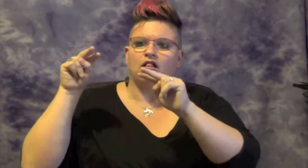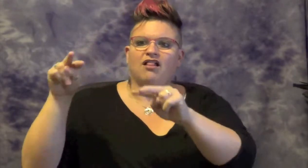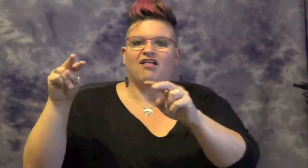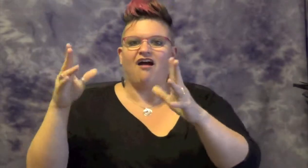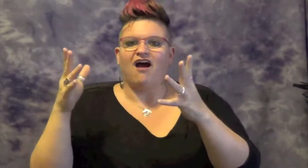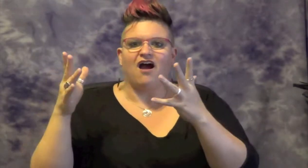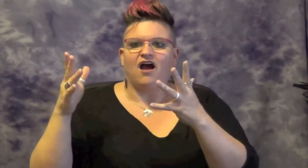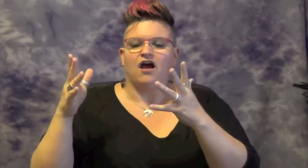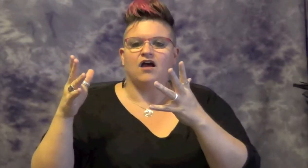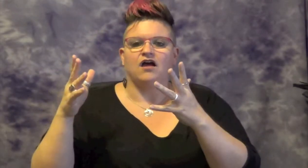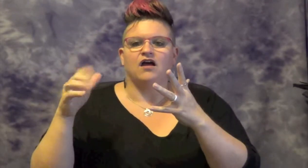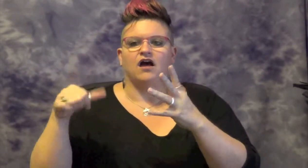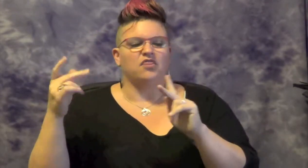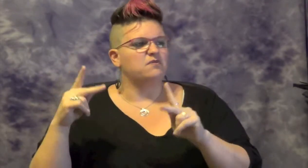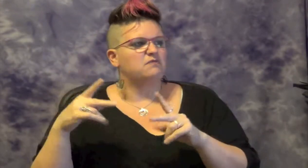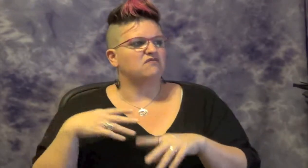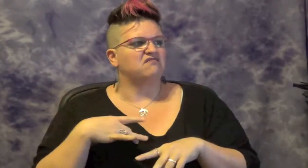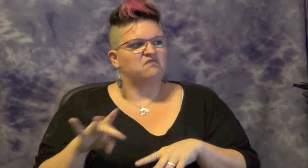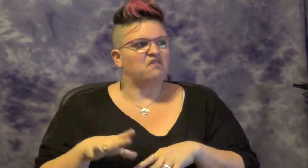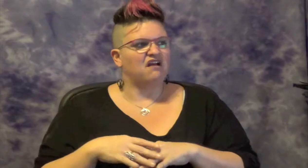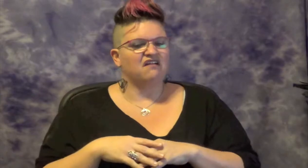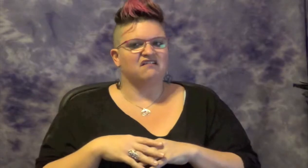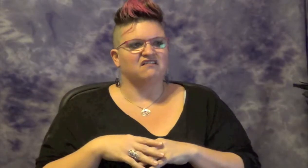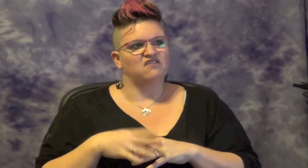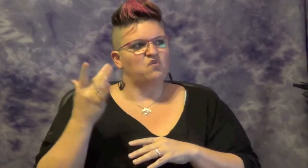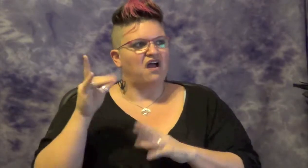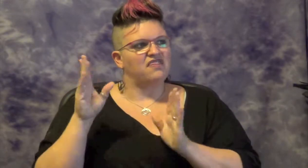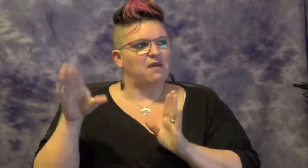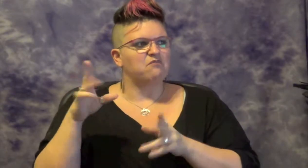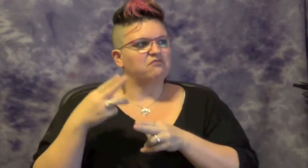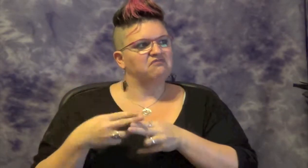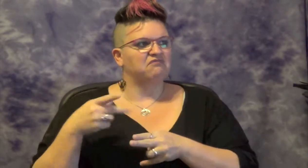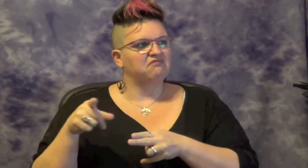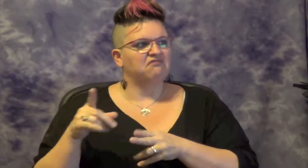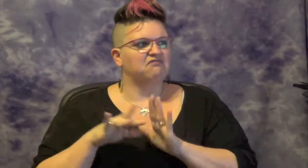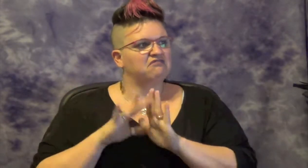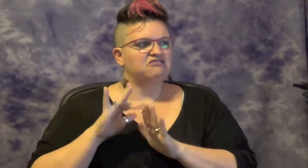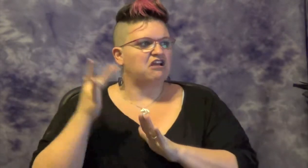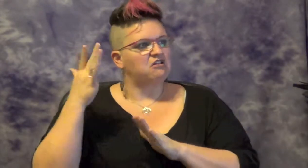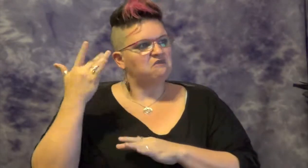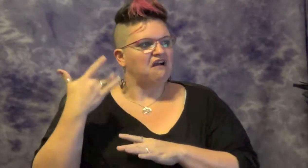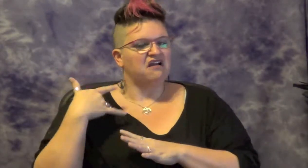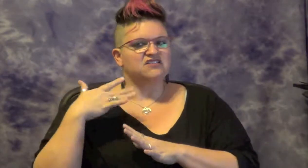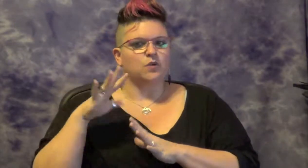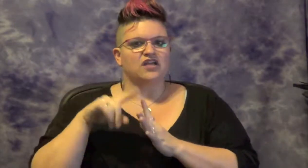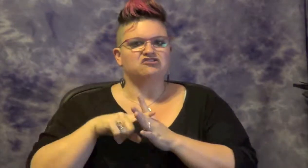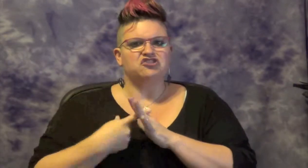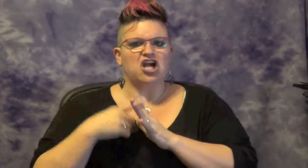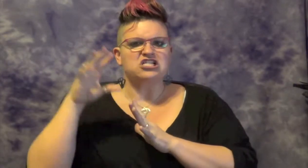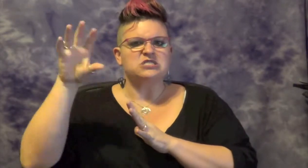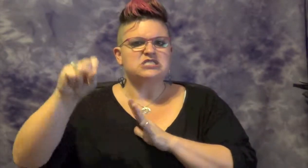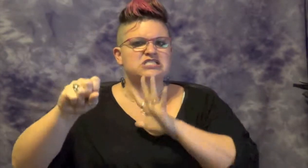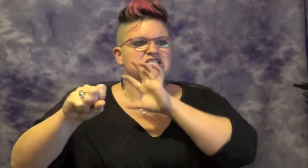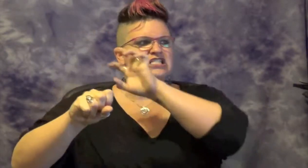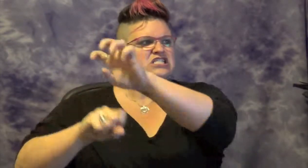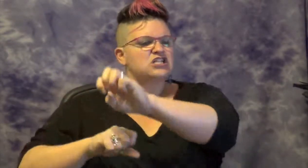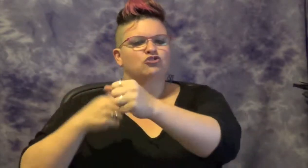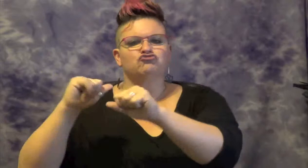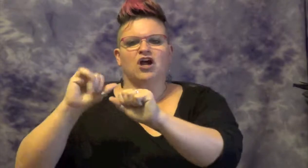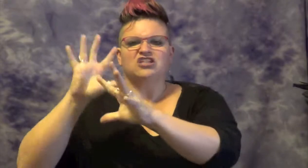well. Other people will start to see that and they'll get mad. They don't want that person to succeed because they want to succeed. So they